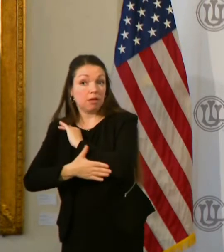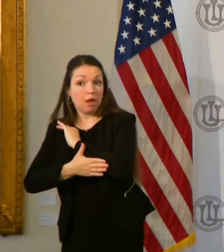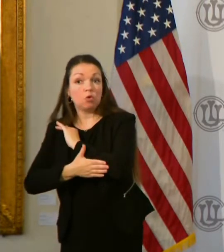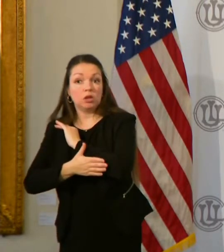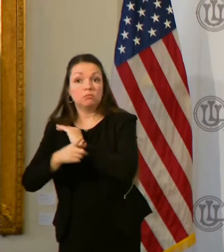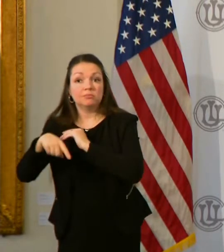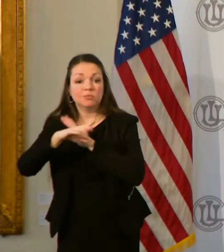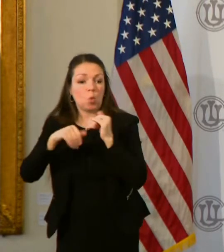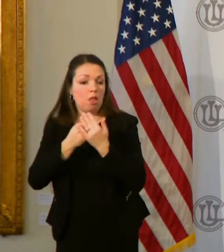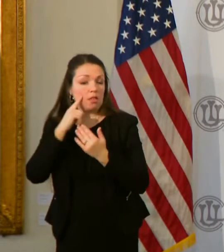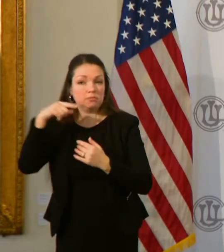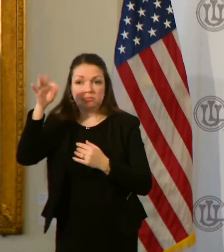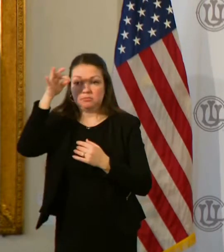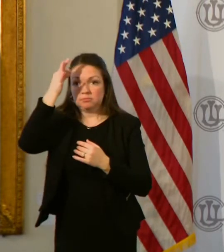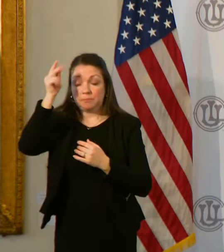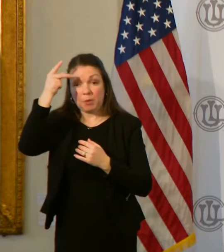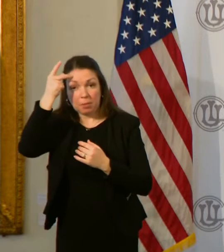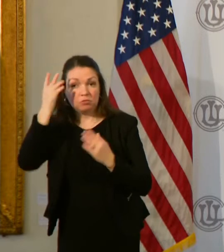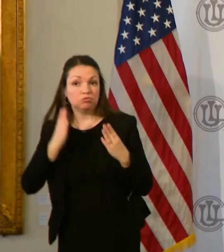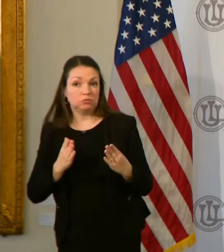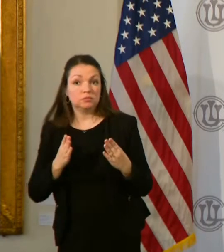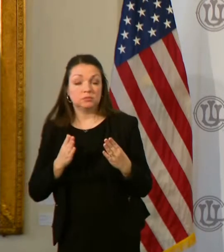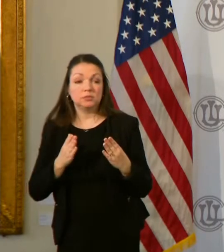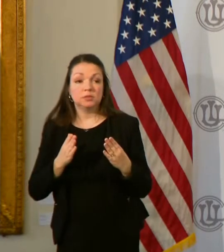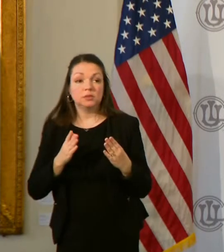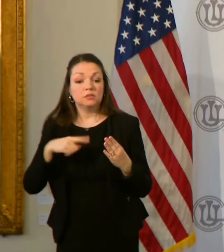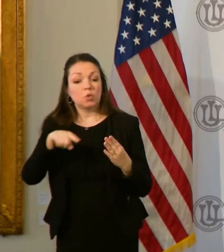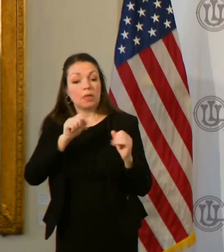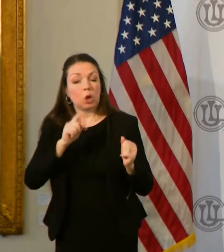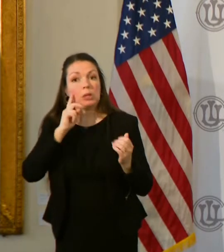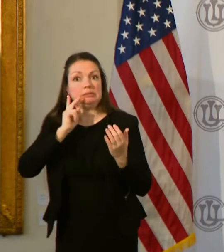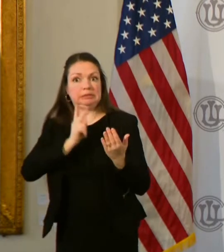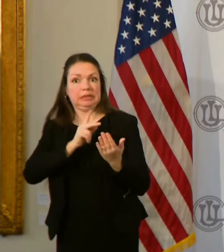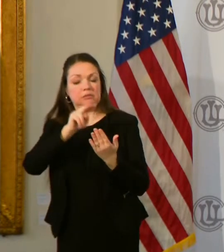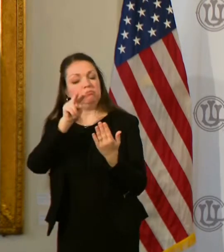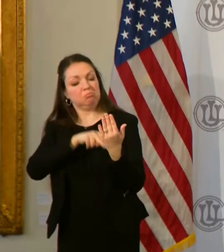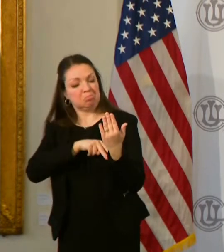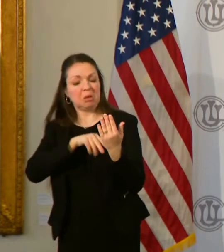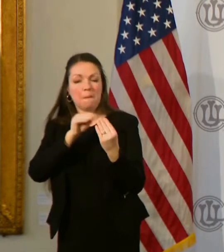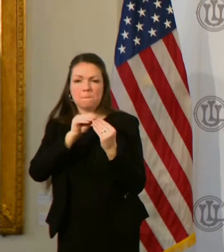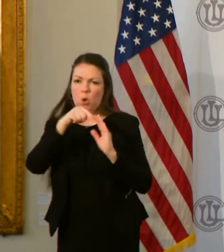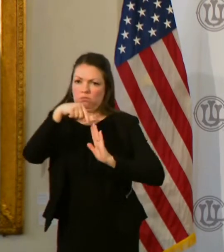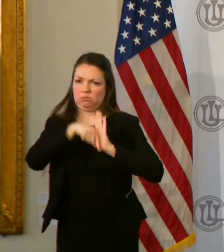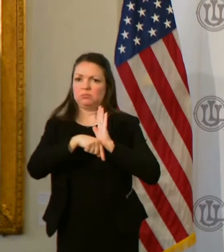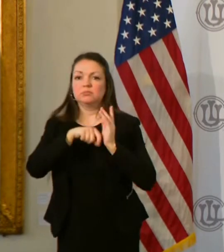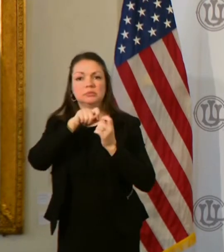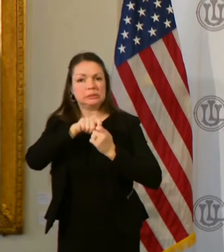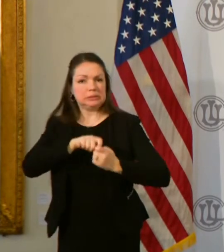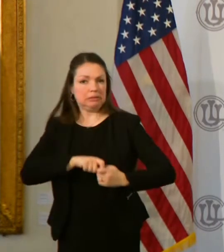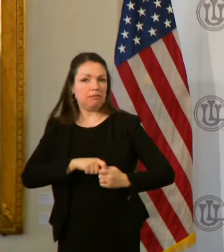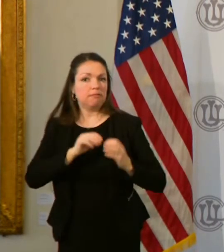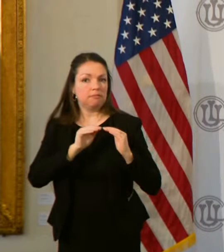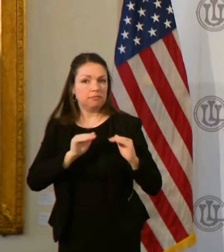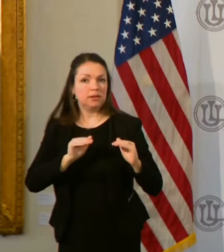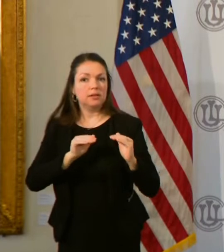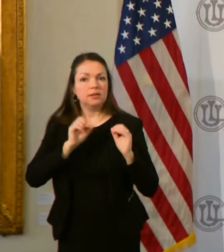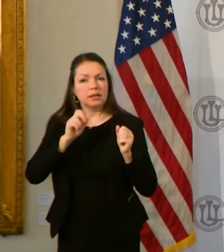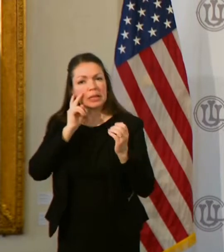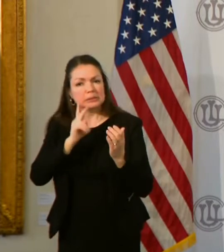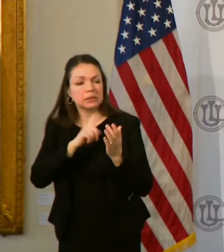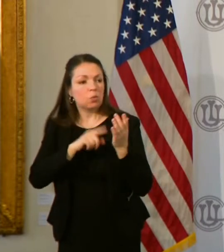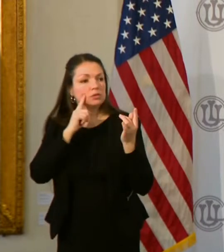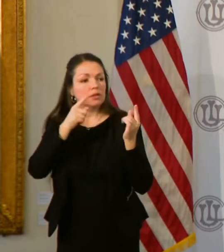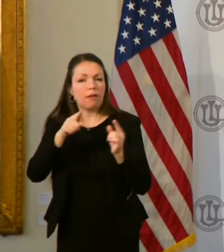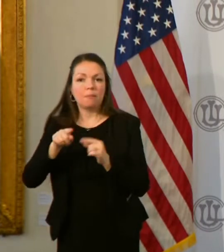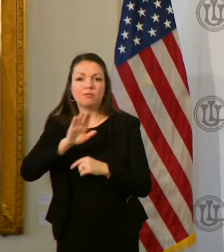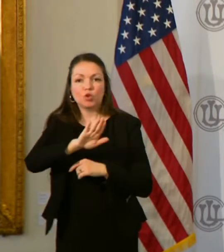elected officials so that they can see in a more granular level what's happening in your House